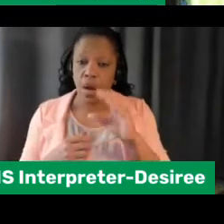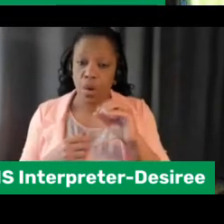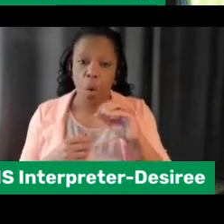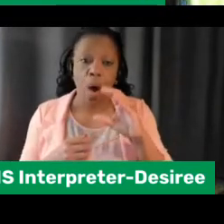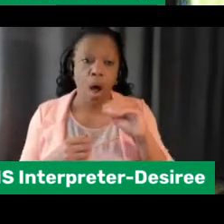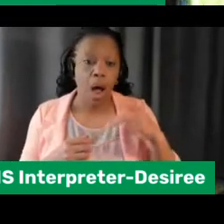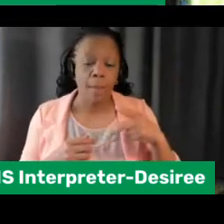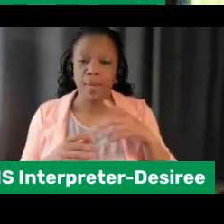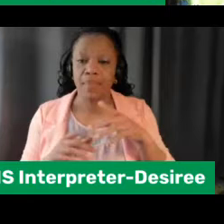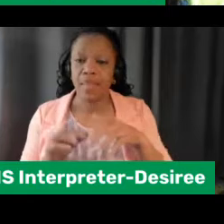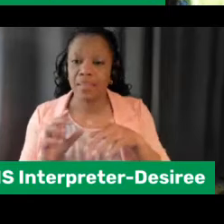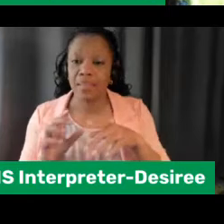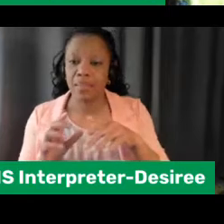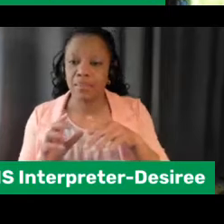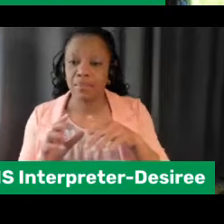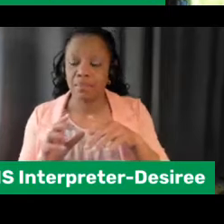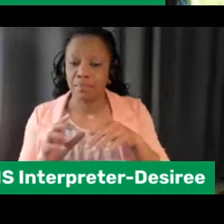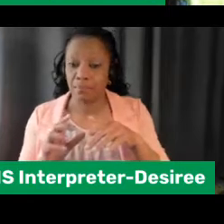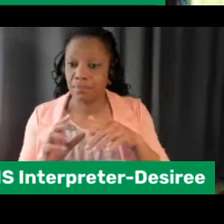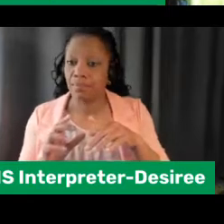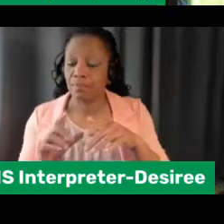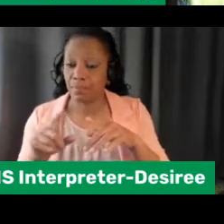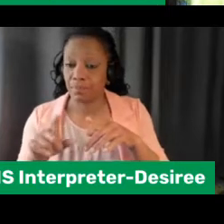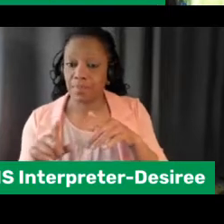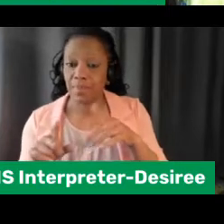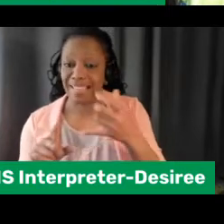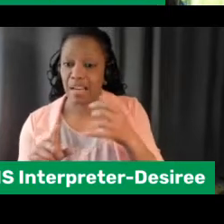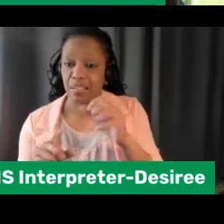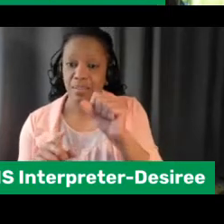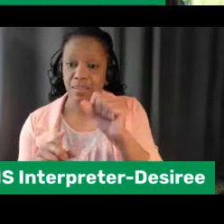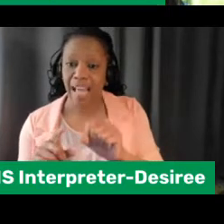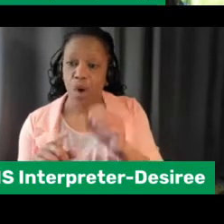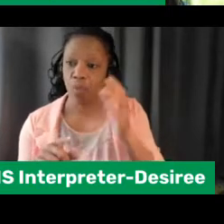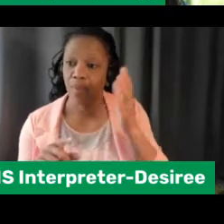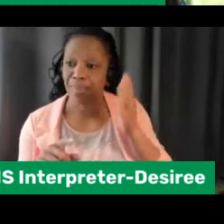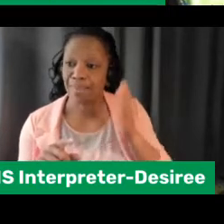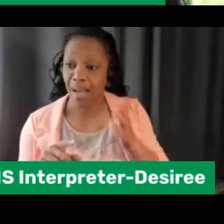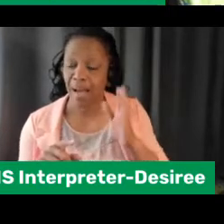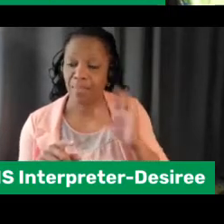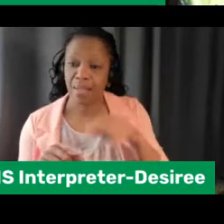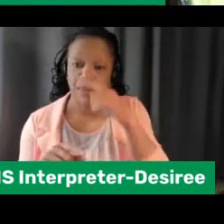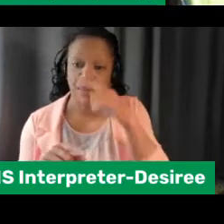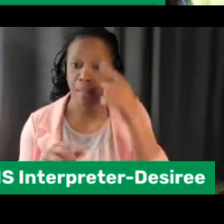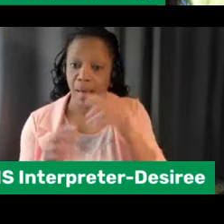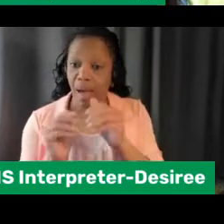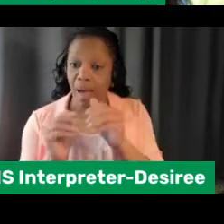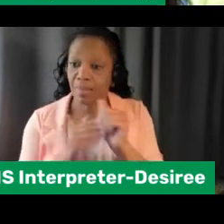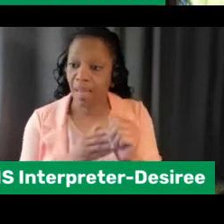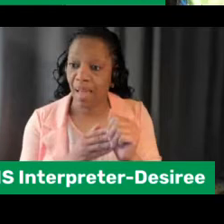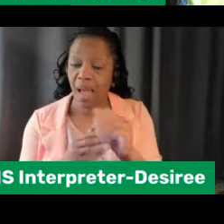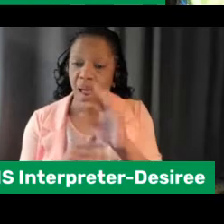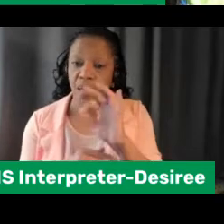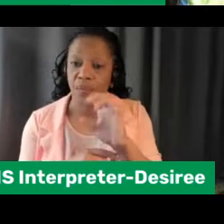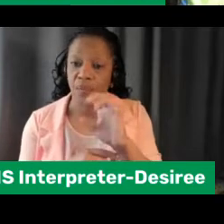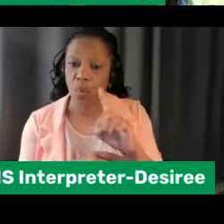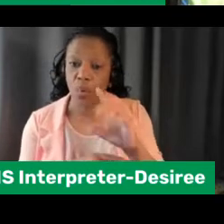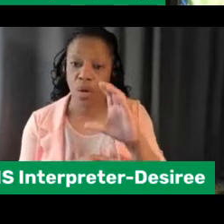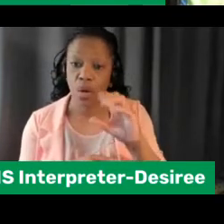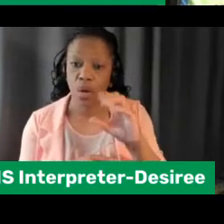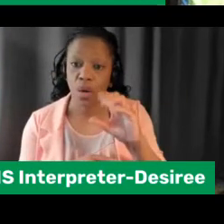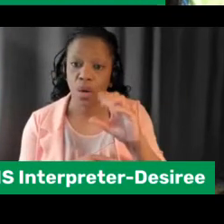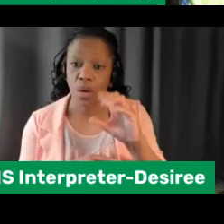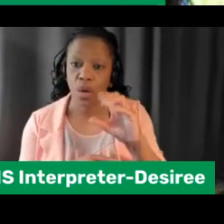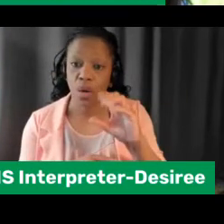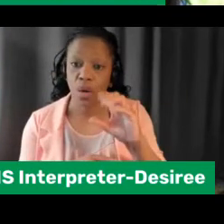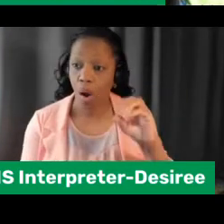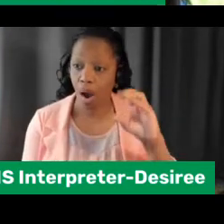the Southside Food Cooperative is a Black-led food co-op that's getting off the ground and interested in